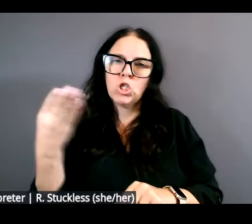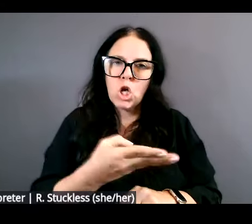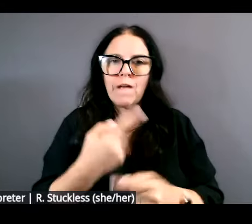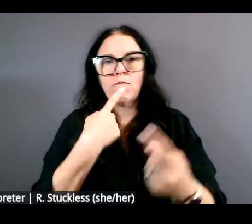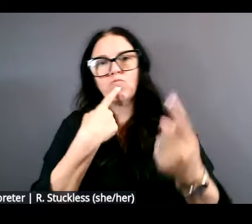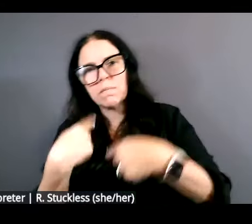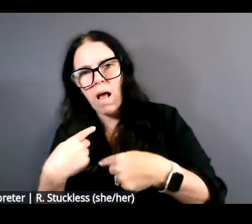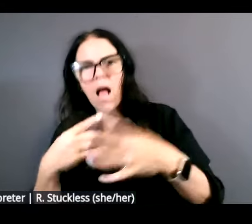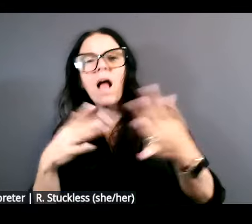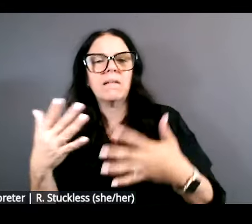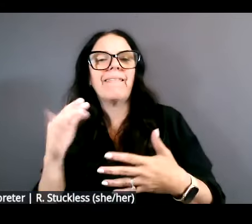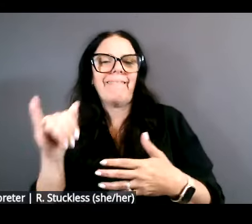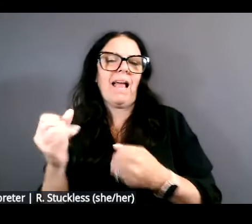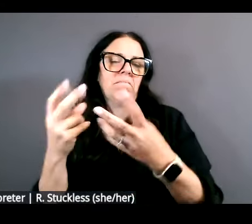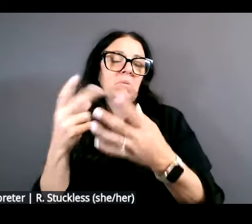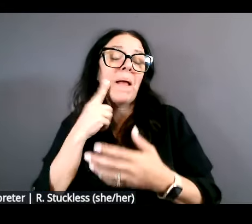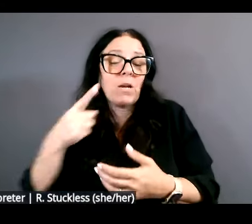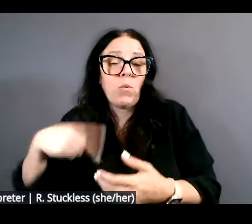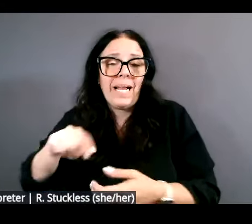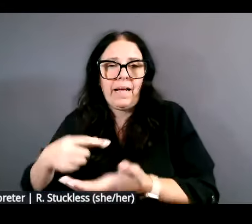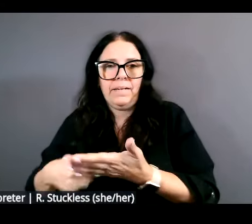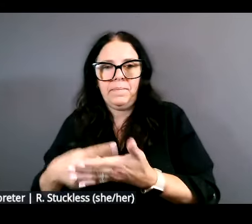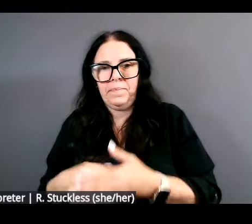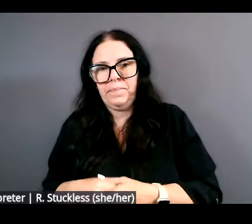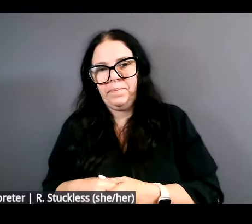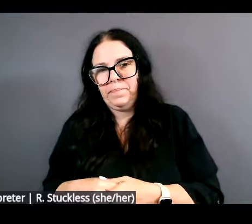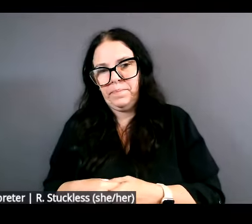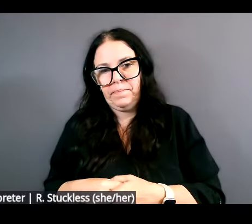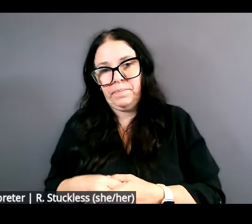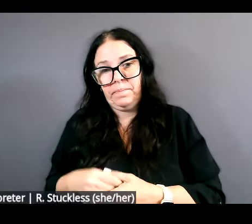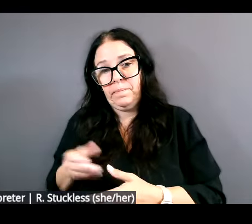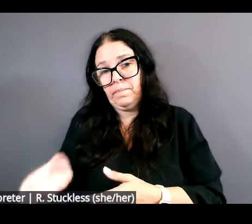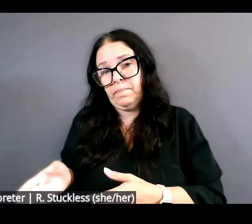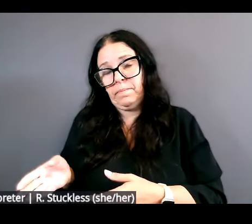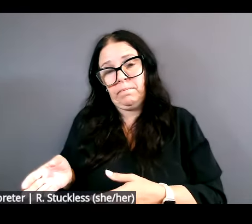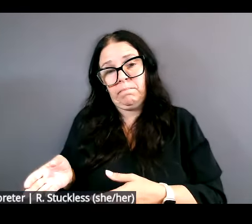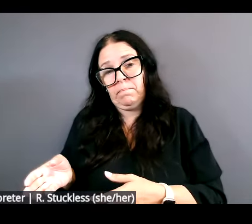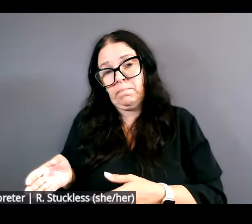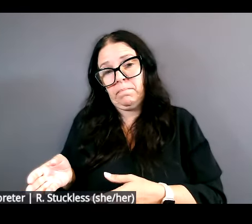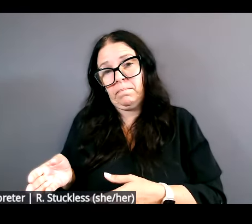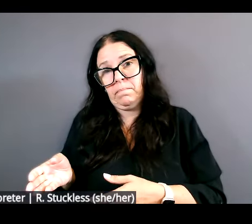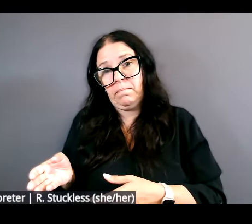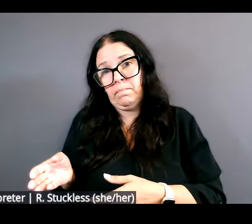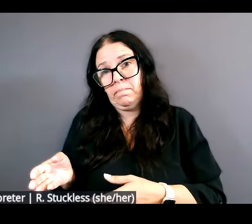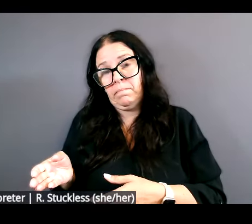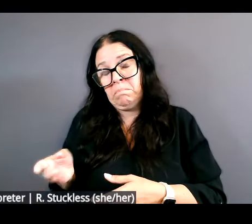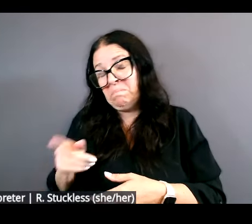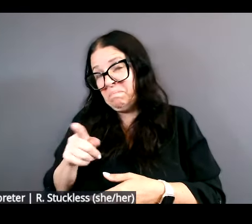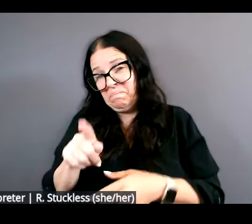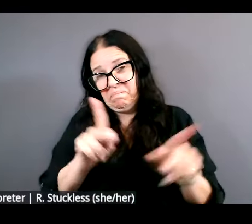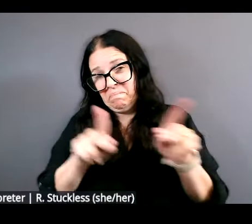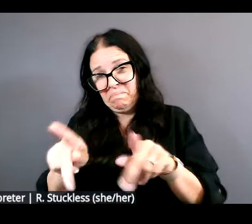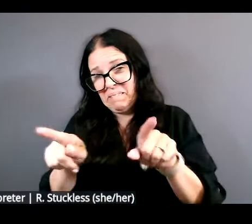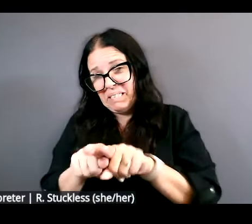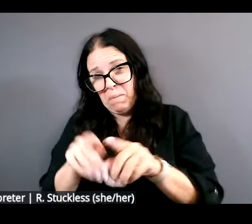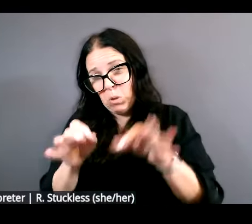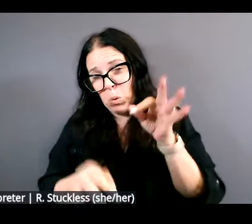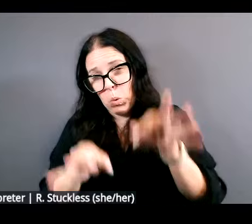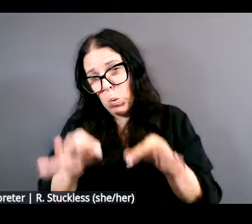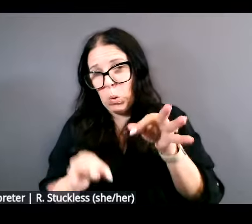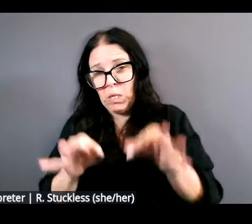about. And Like the courts, you all have a docket. And that's where your judges, right? And we can have a docket for each